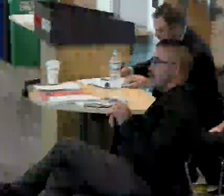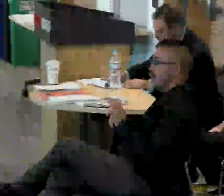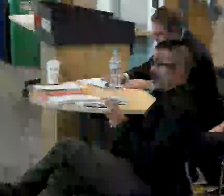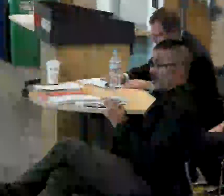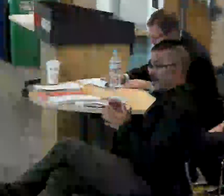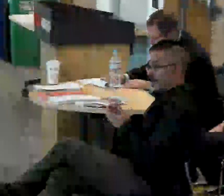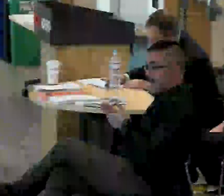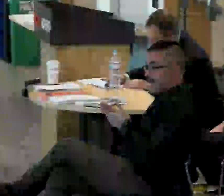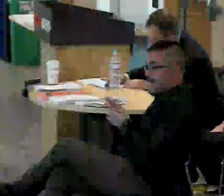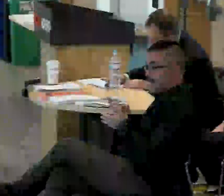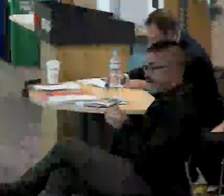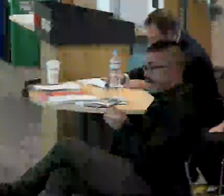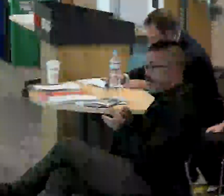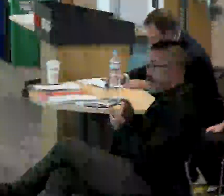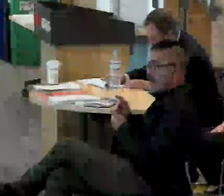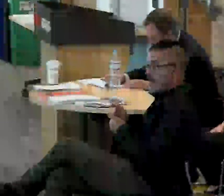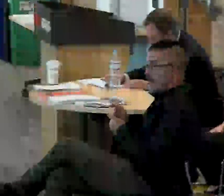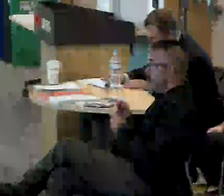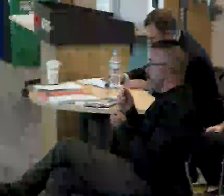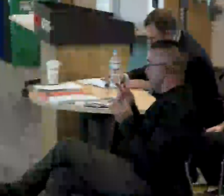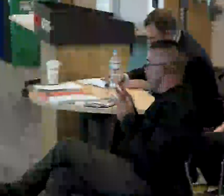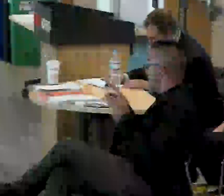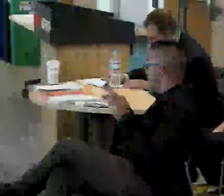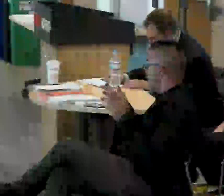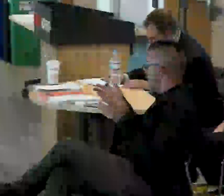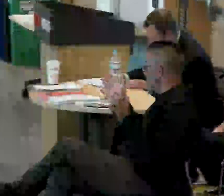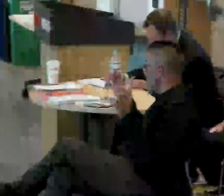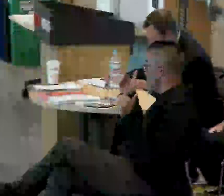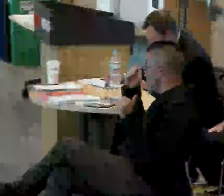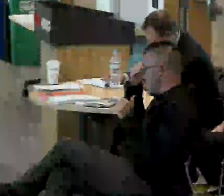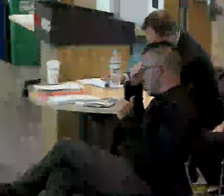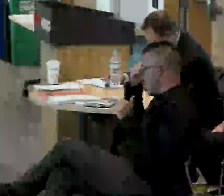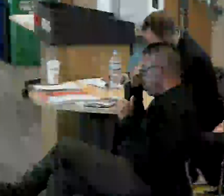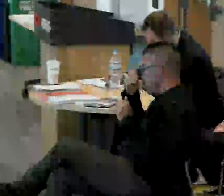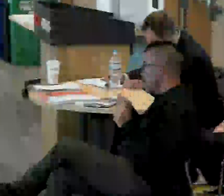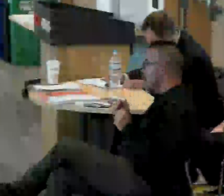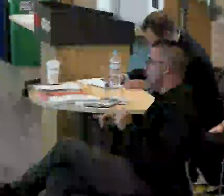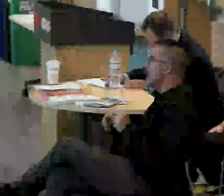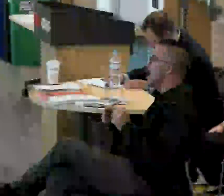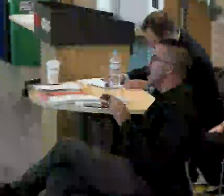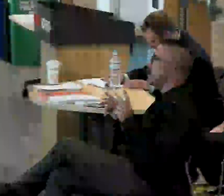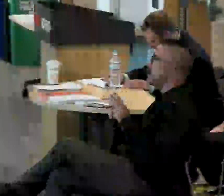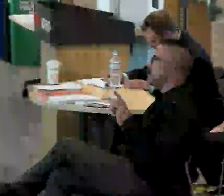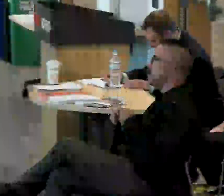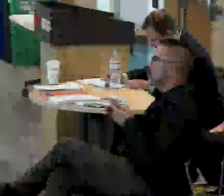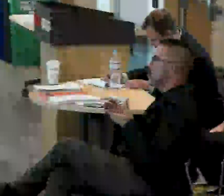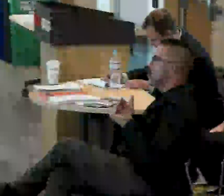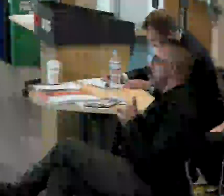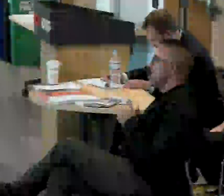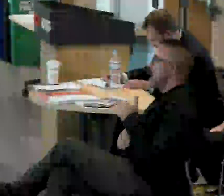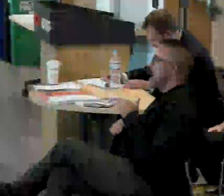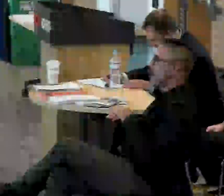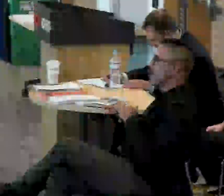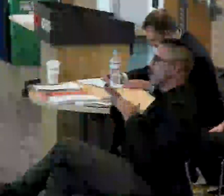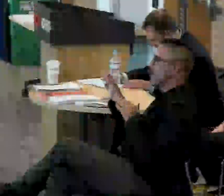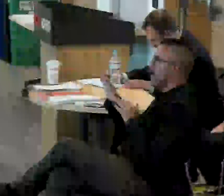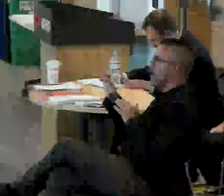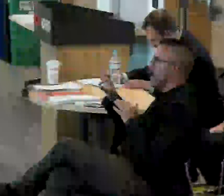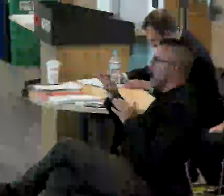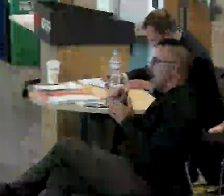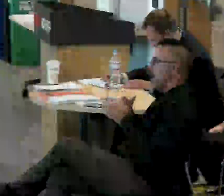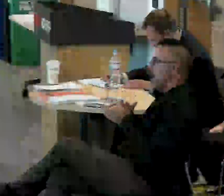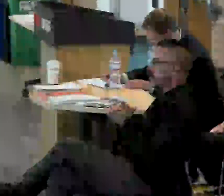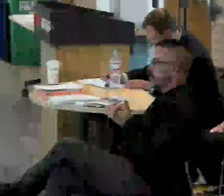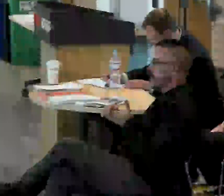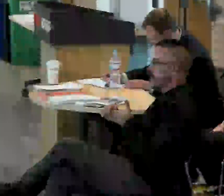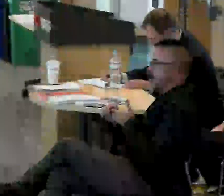is that, as many folks in the room probably know, it allows folks to earn up to, you know, $59,000 and still receive